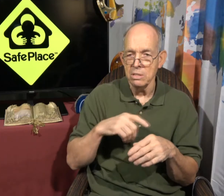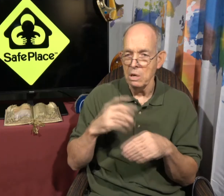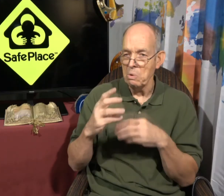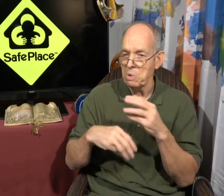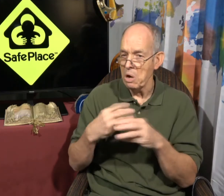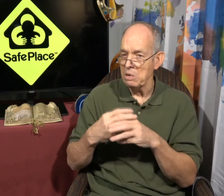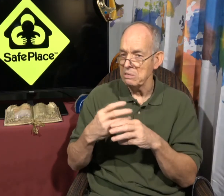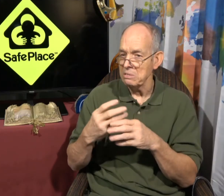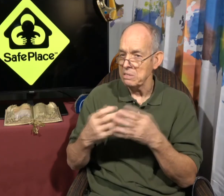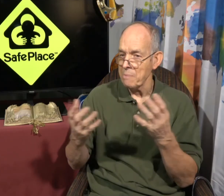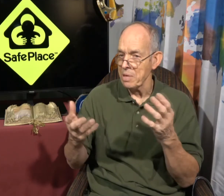Samaria